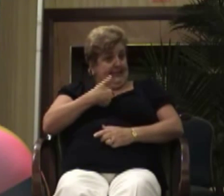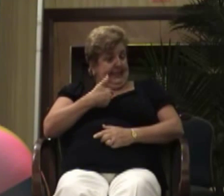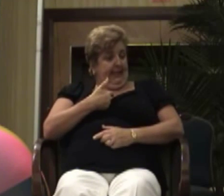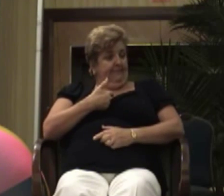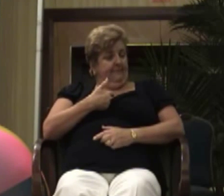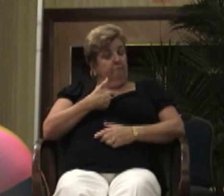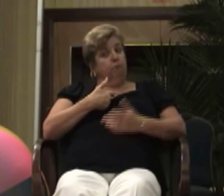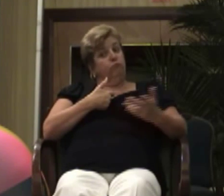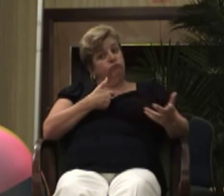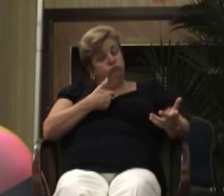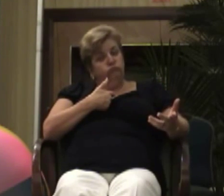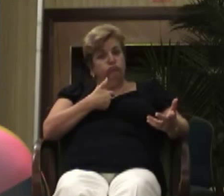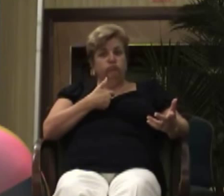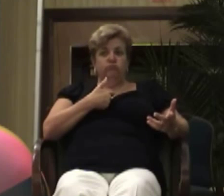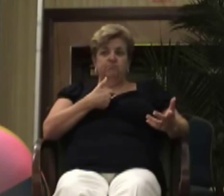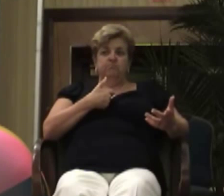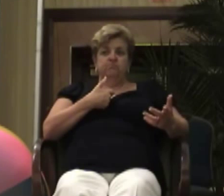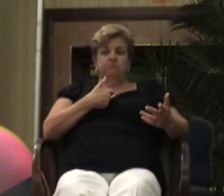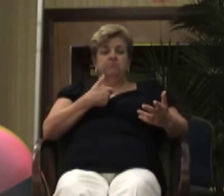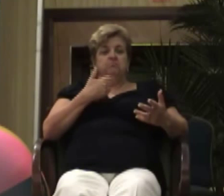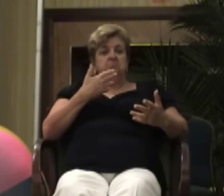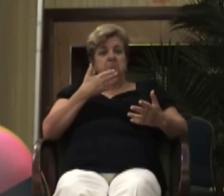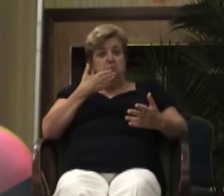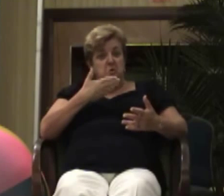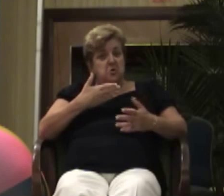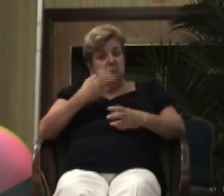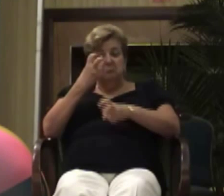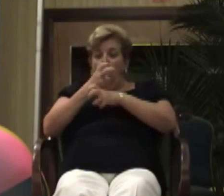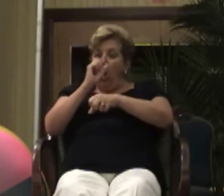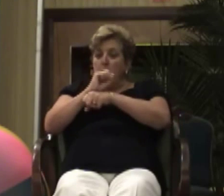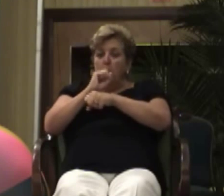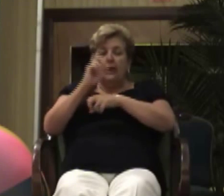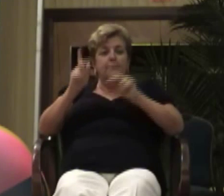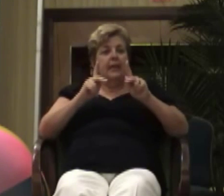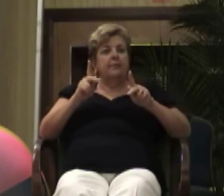good, just hard-working folk. They were Baptist.